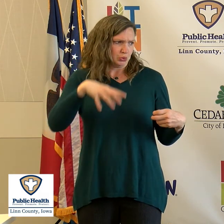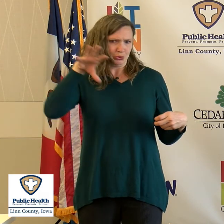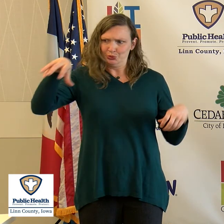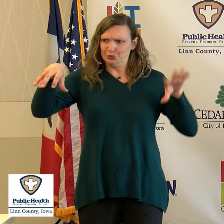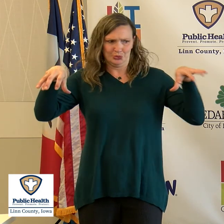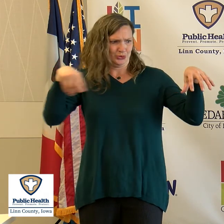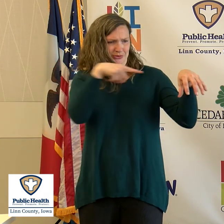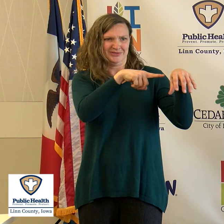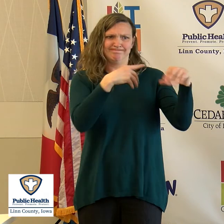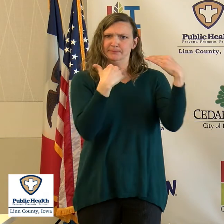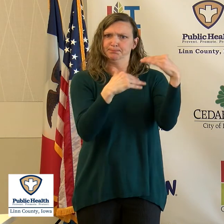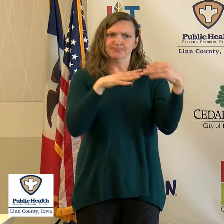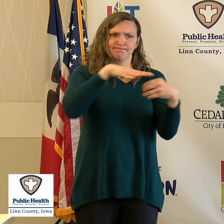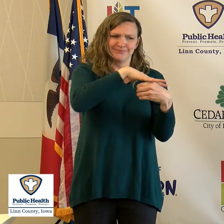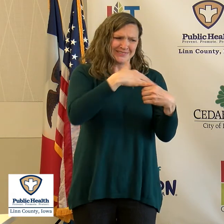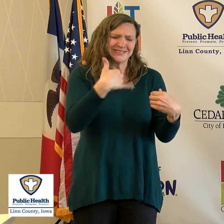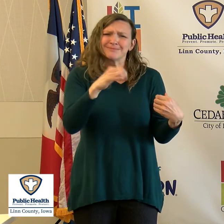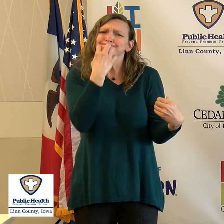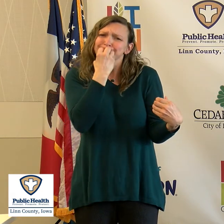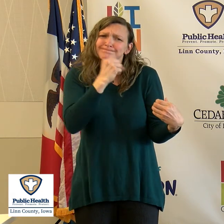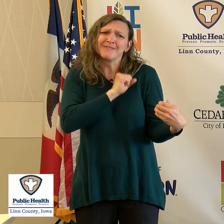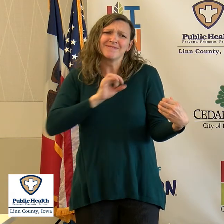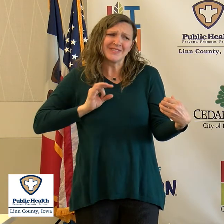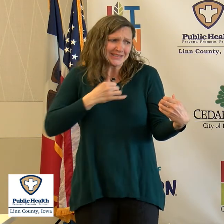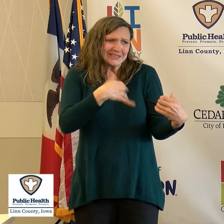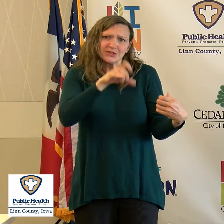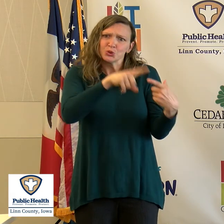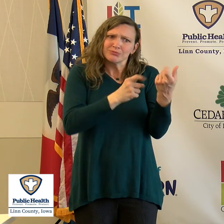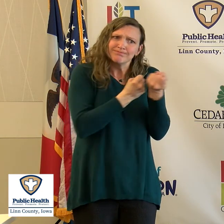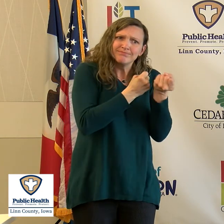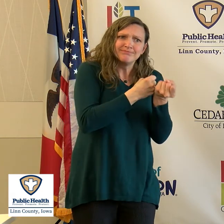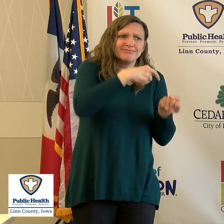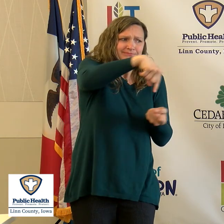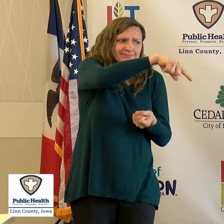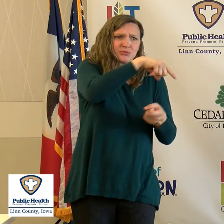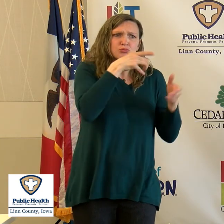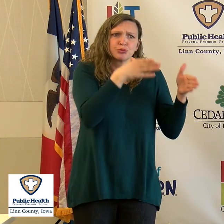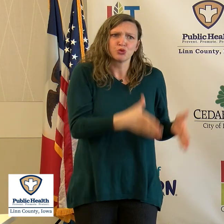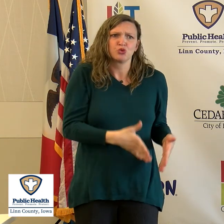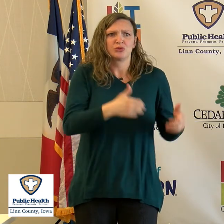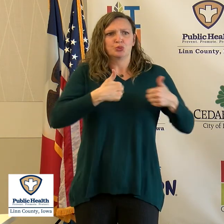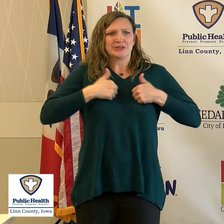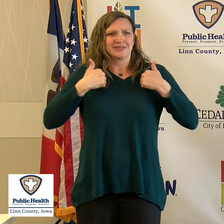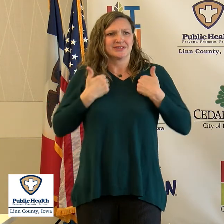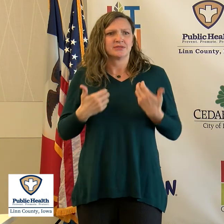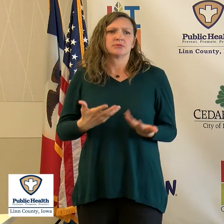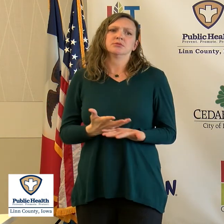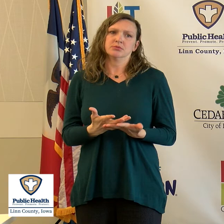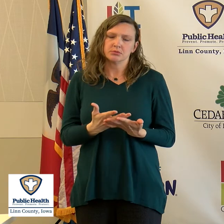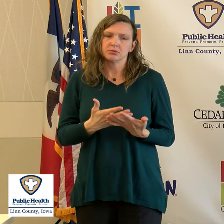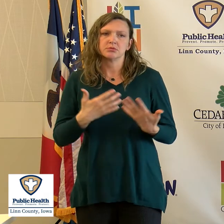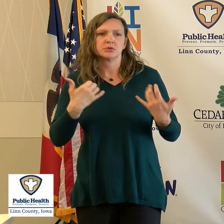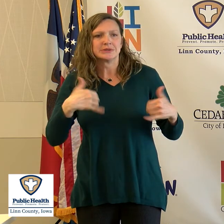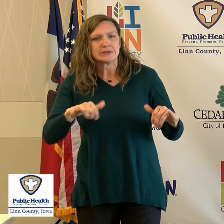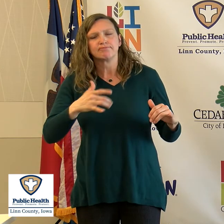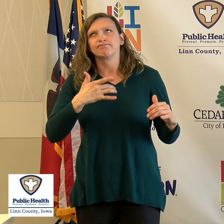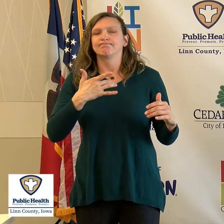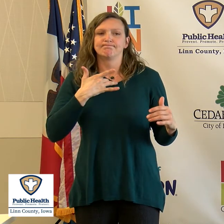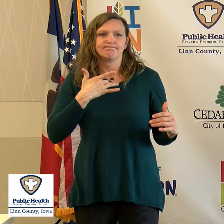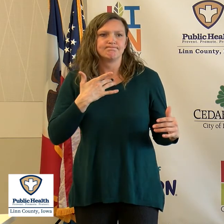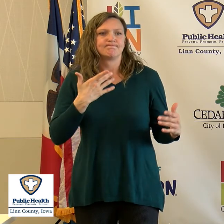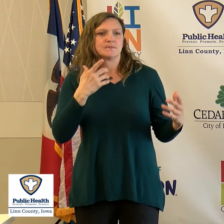for the residents. We value our media partners, and we respectfully request that the media hold their